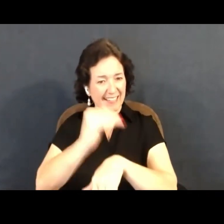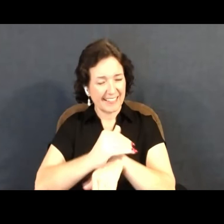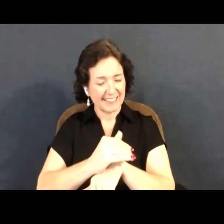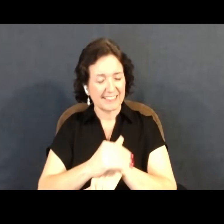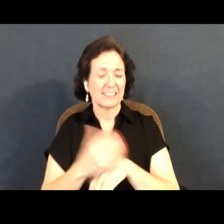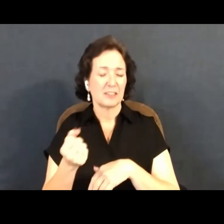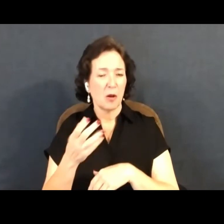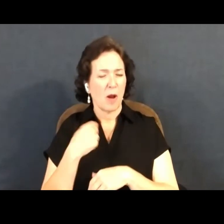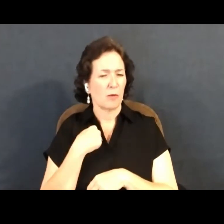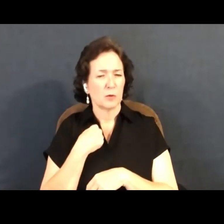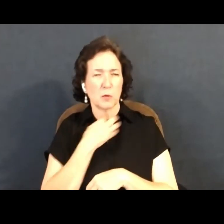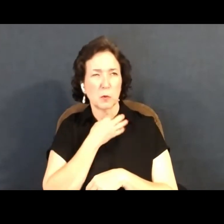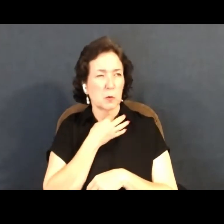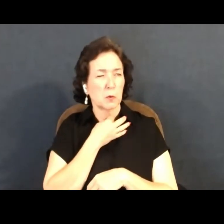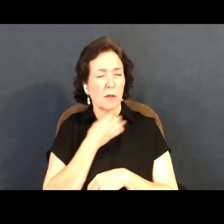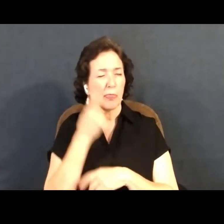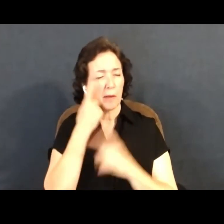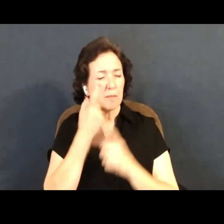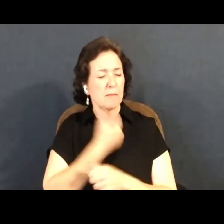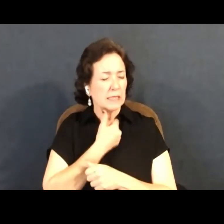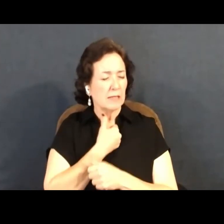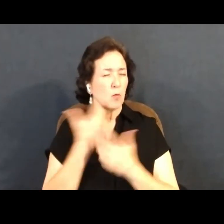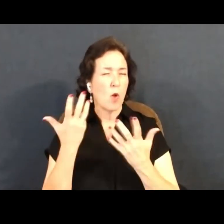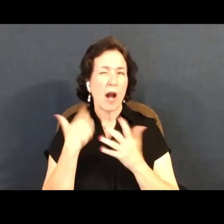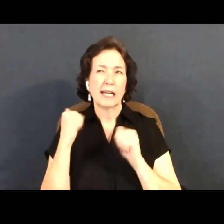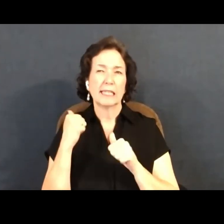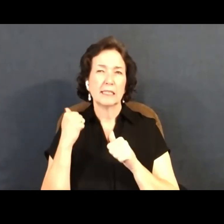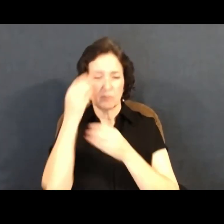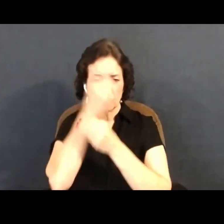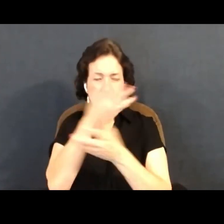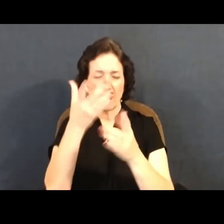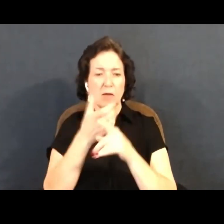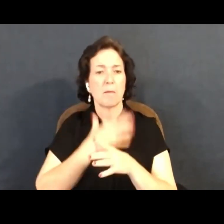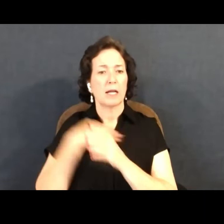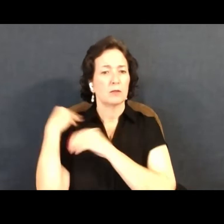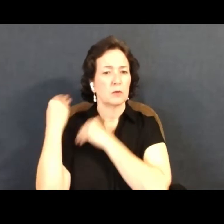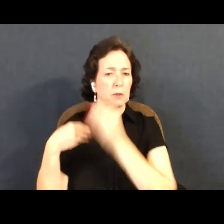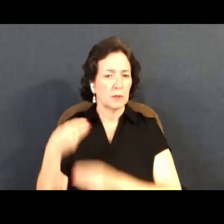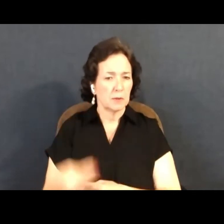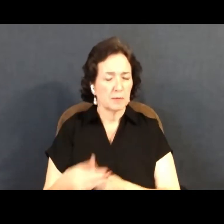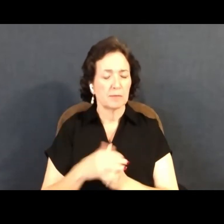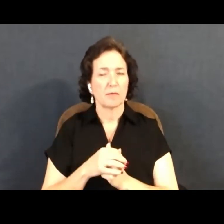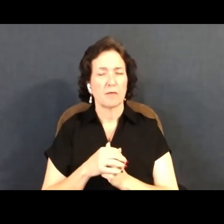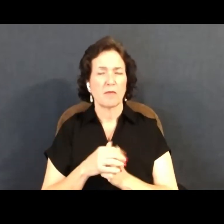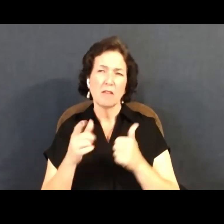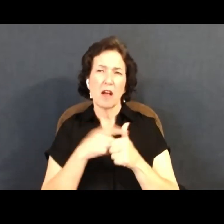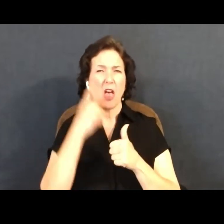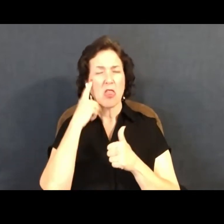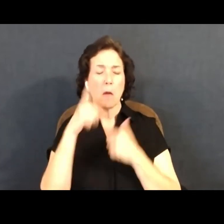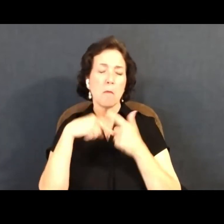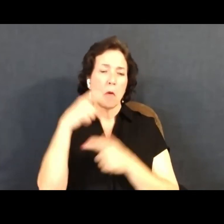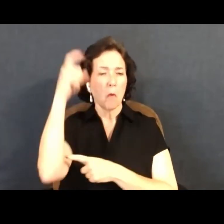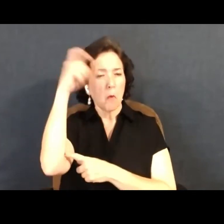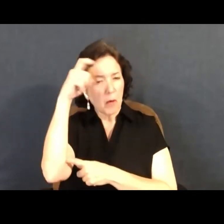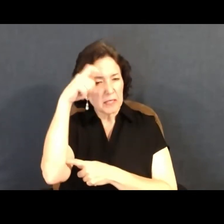So I was wondering what story to tell you from the tradition. And I thought that I'm going to tell you a story about wisdom